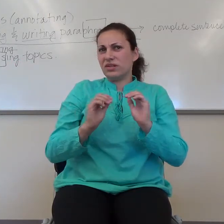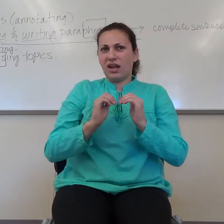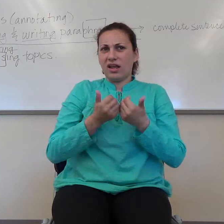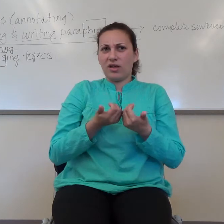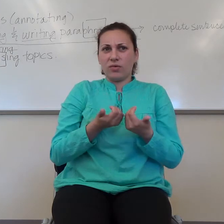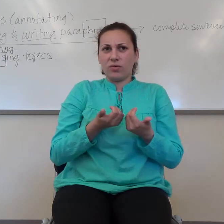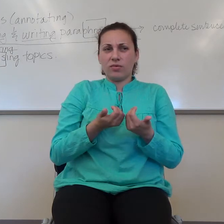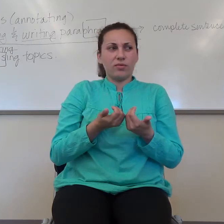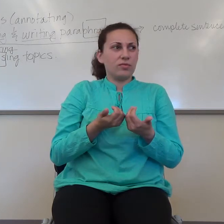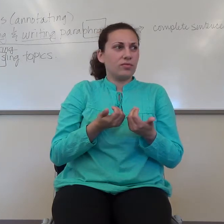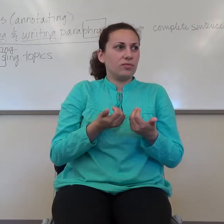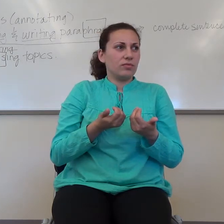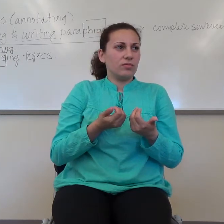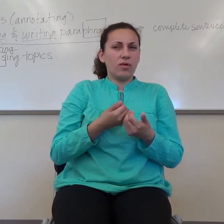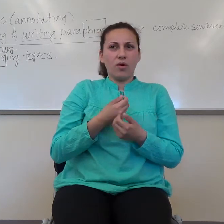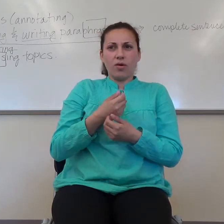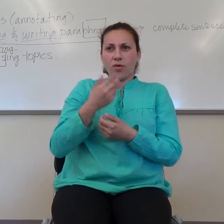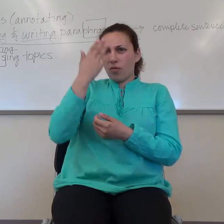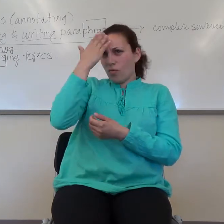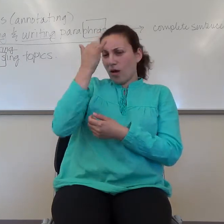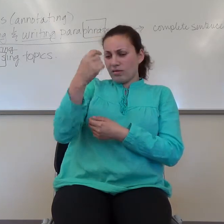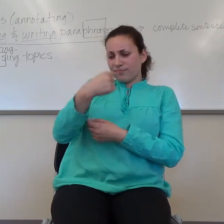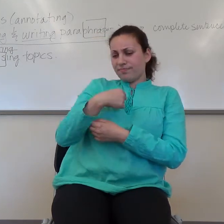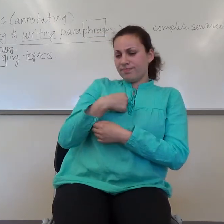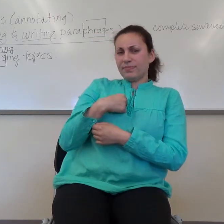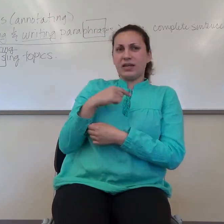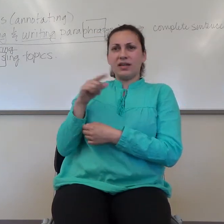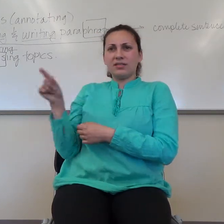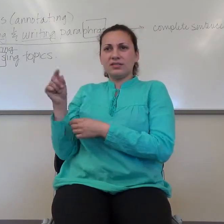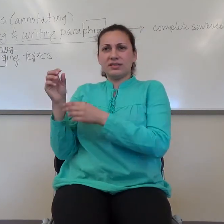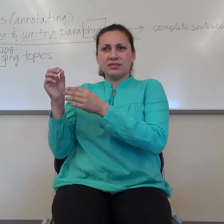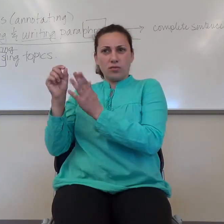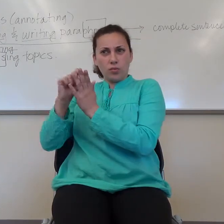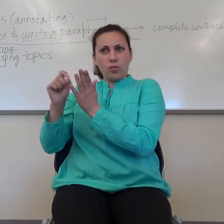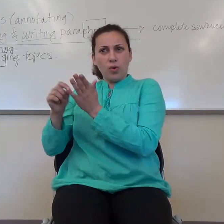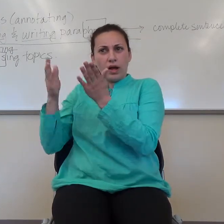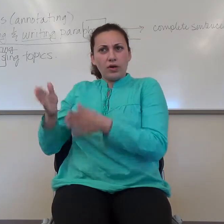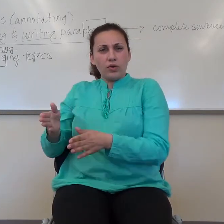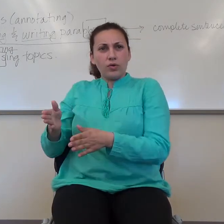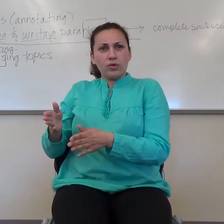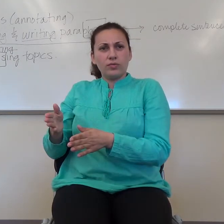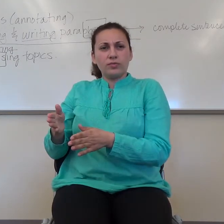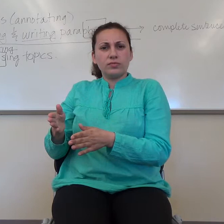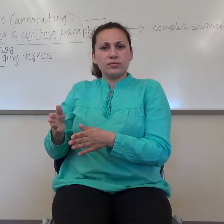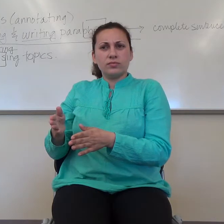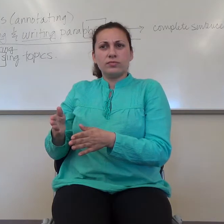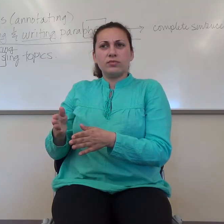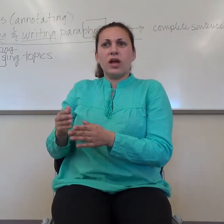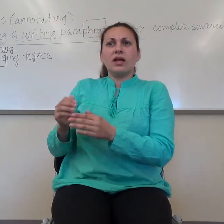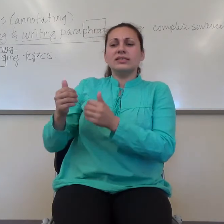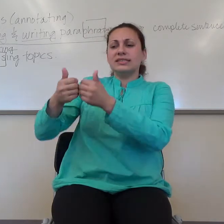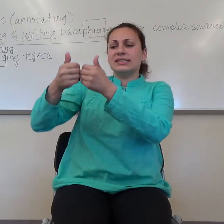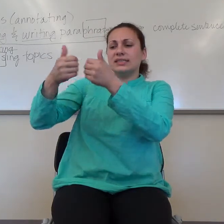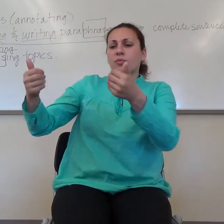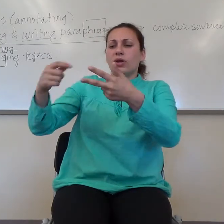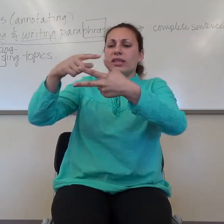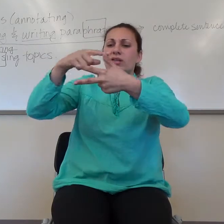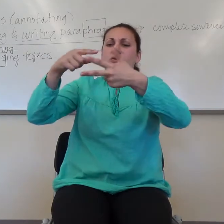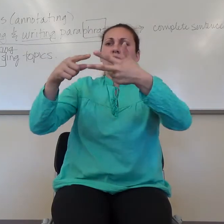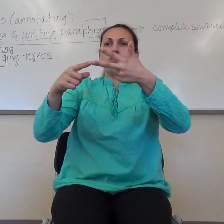both this teacher and me, I, distinguish between topics and main ideas? What's the difference